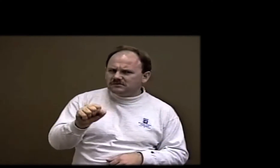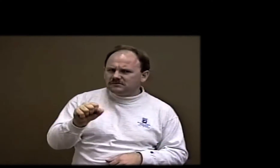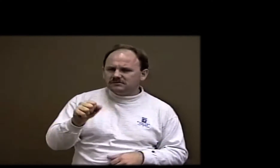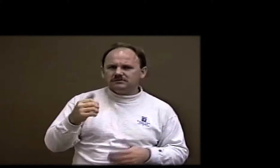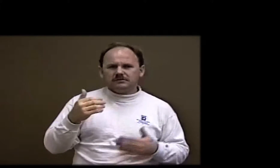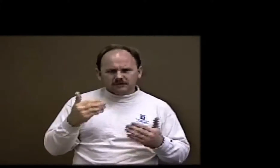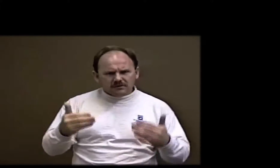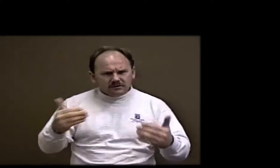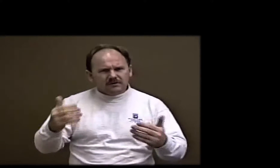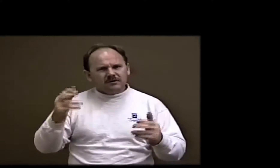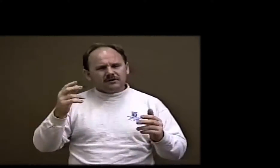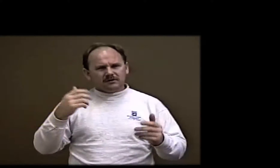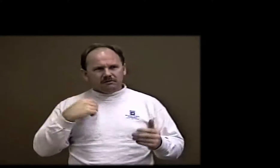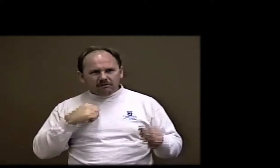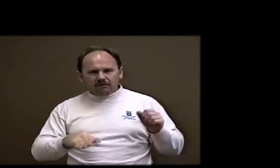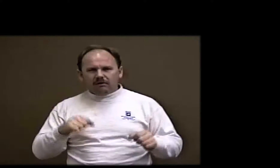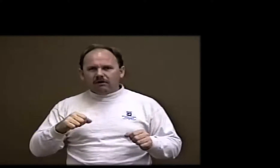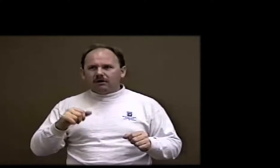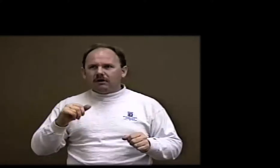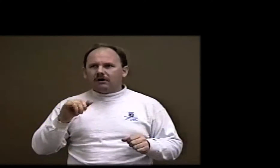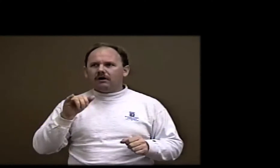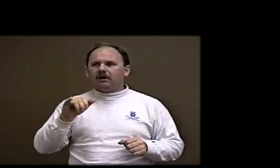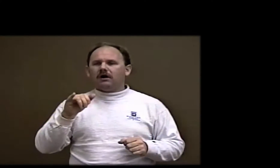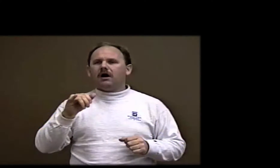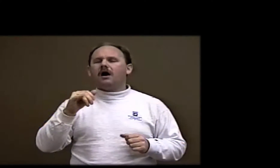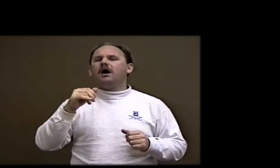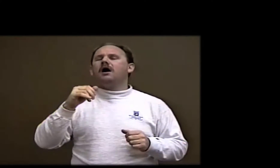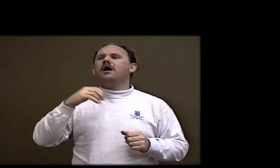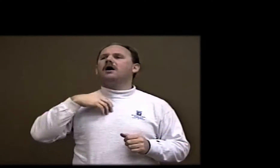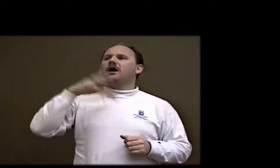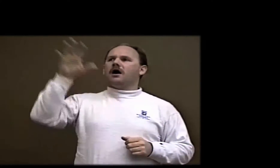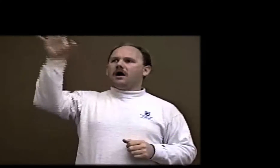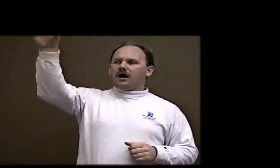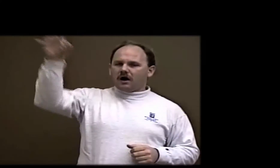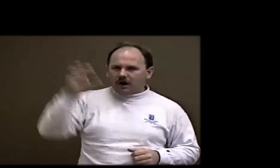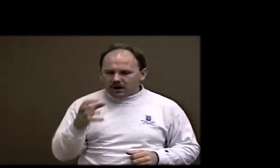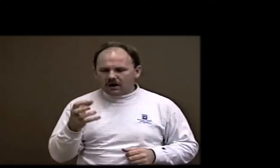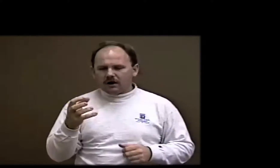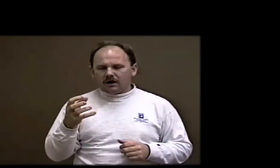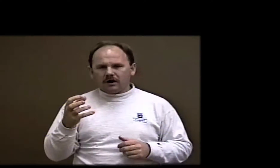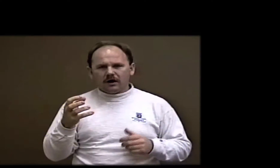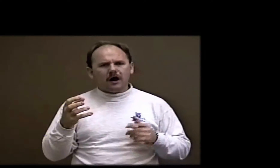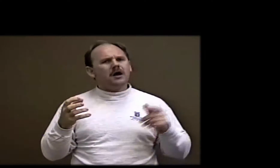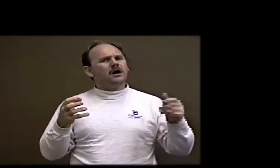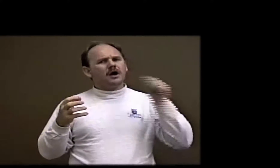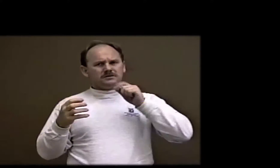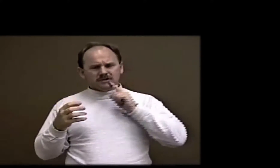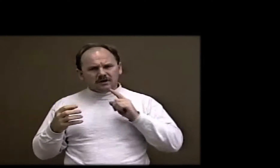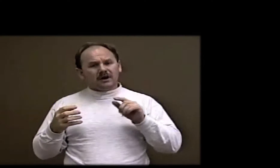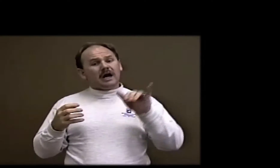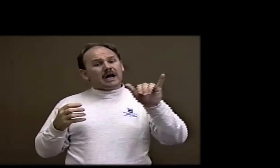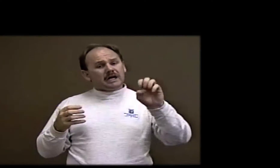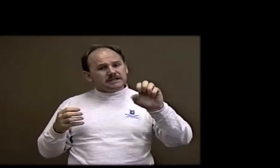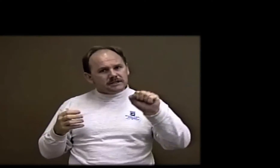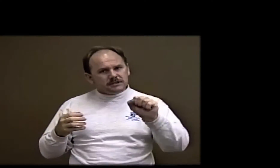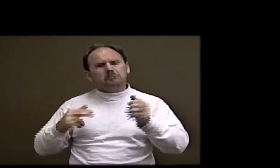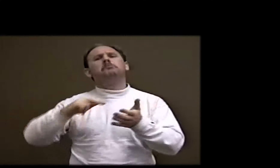So I continued to reach for the apple and made sure she meant I could eat it. She